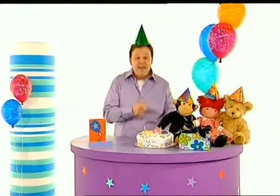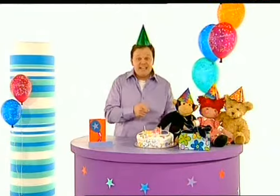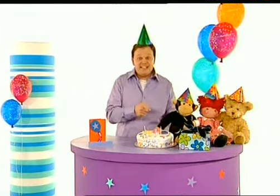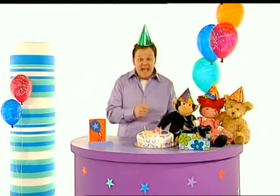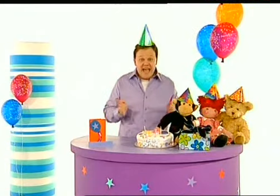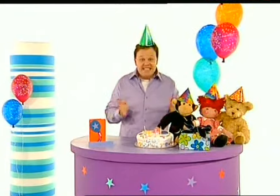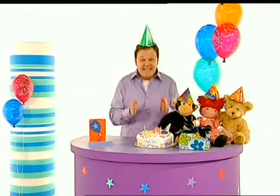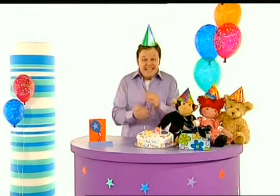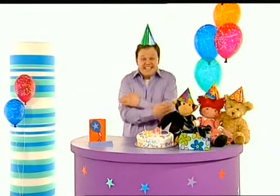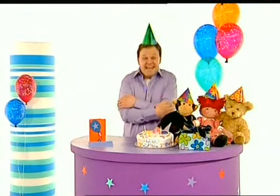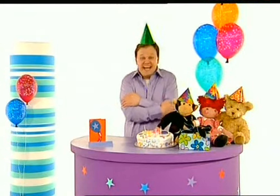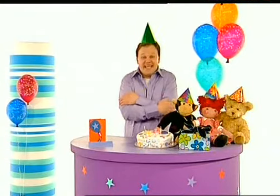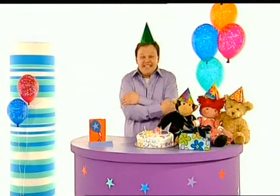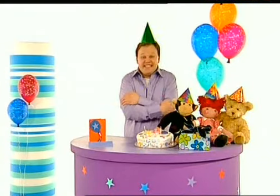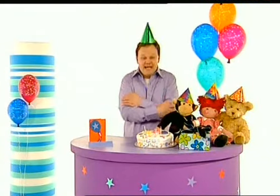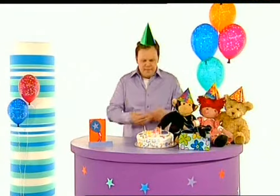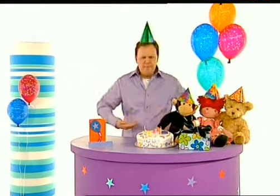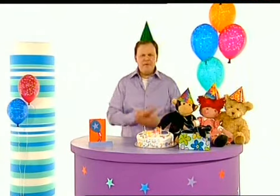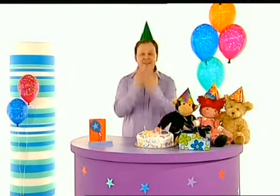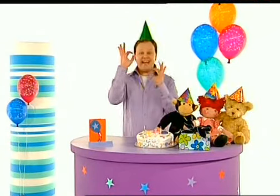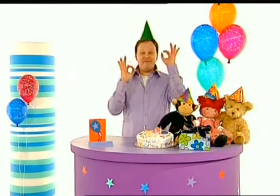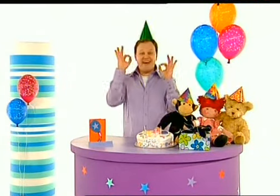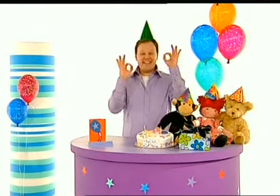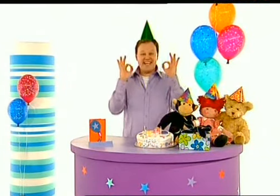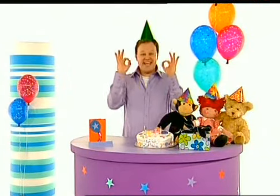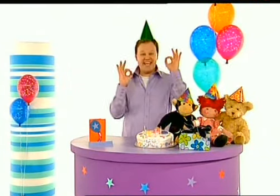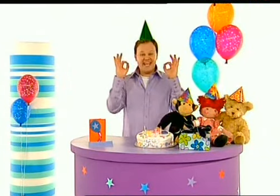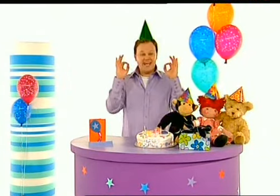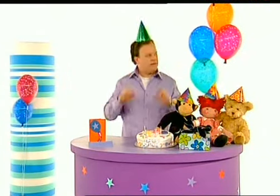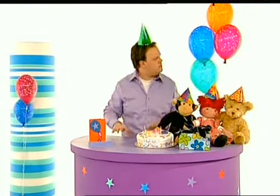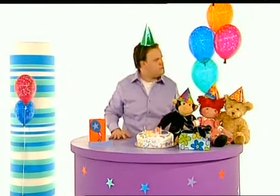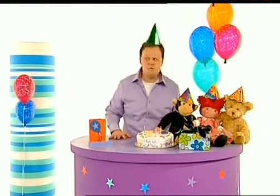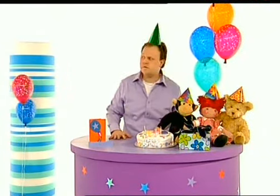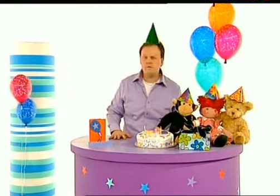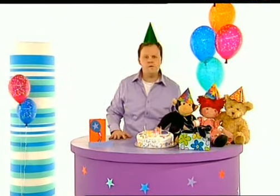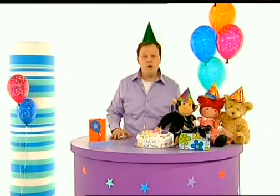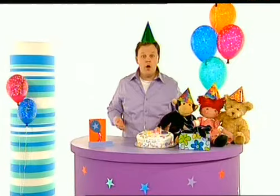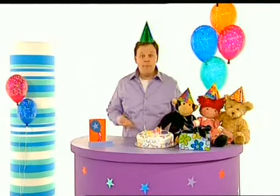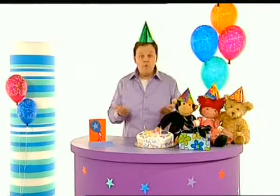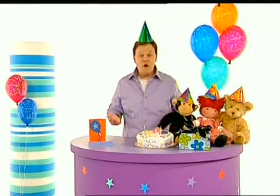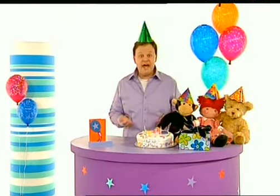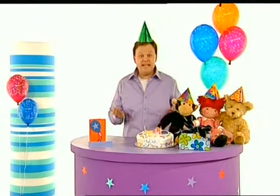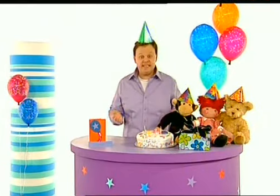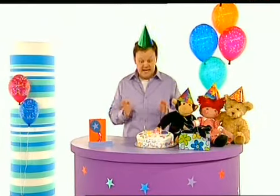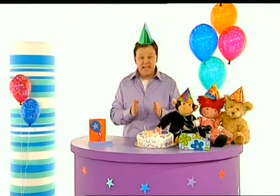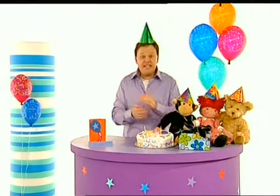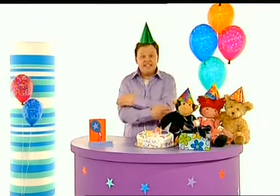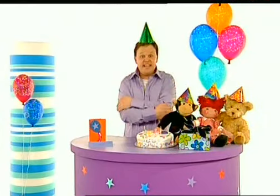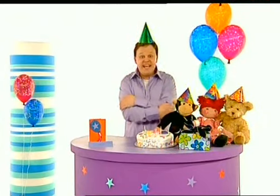This is little Teddy's birthday party! Oh, but where's little Teddy?